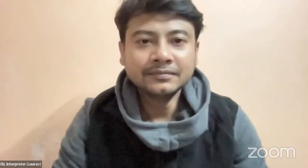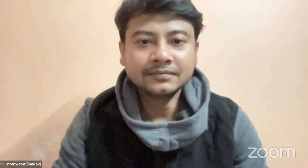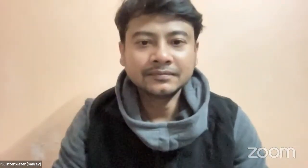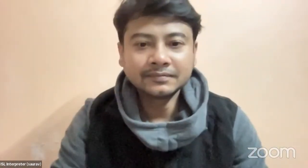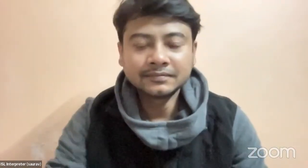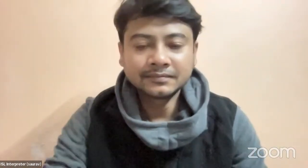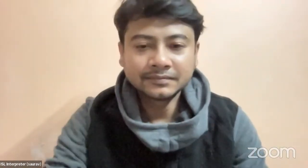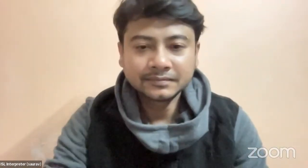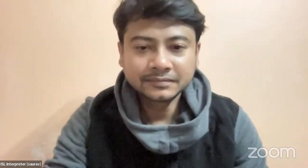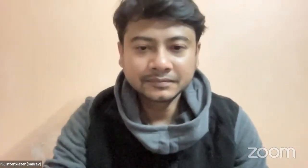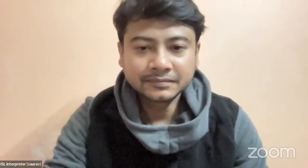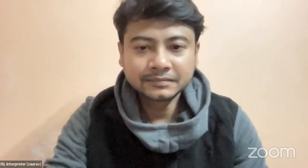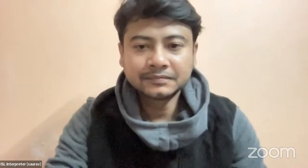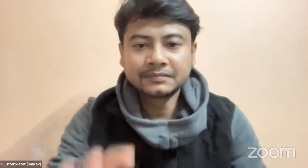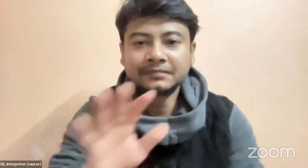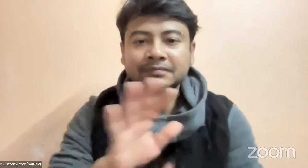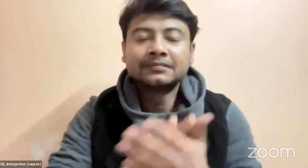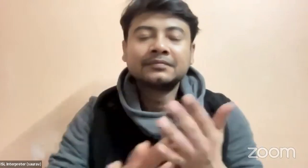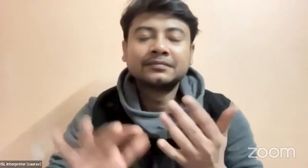Hare Krishna.